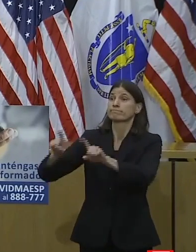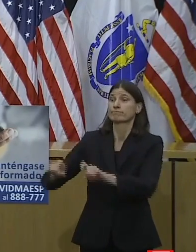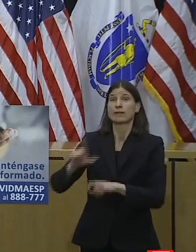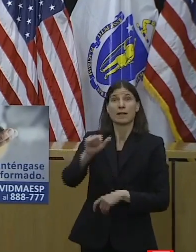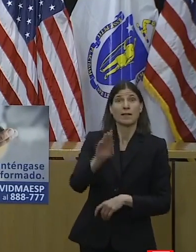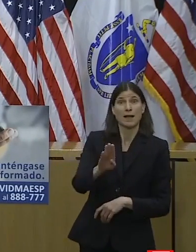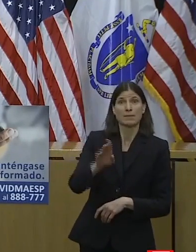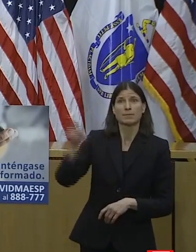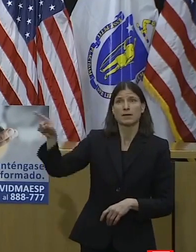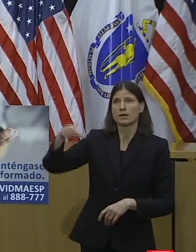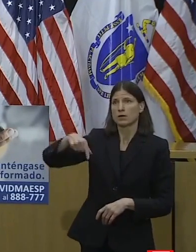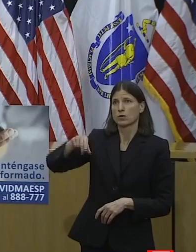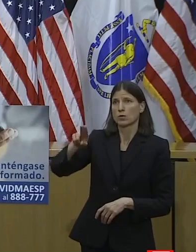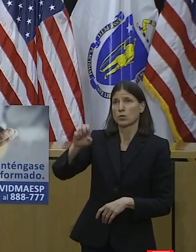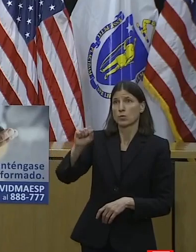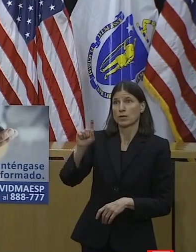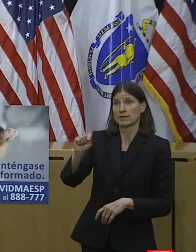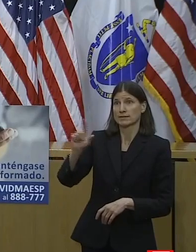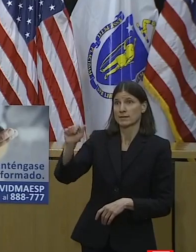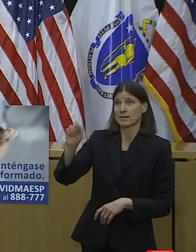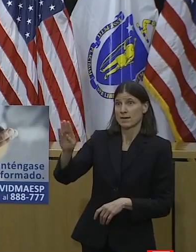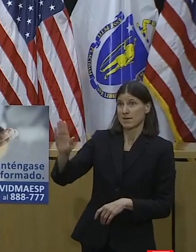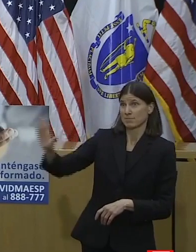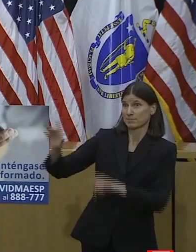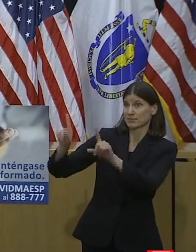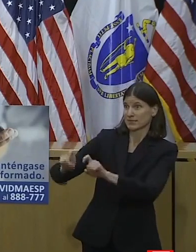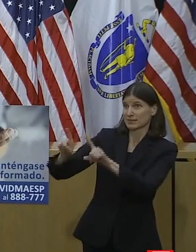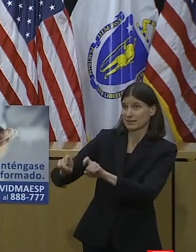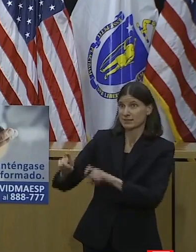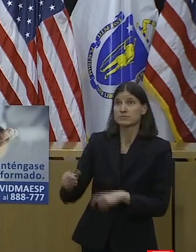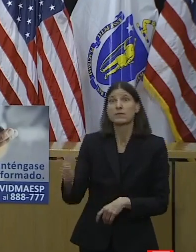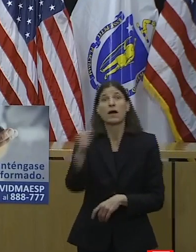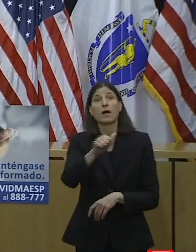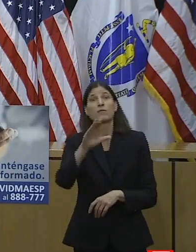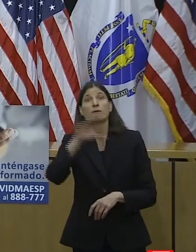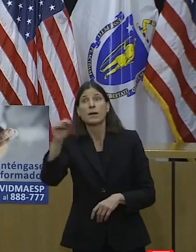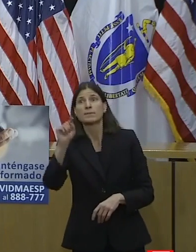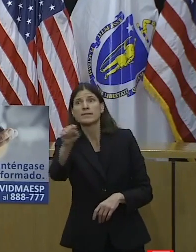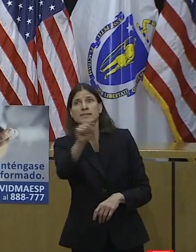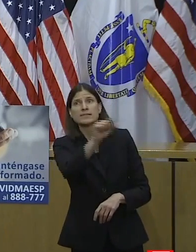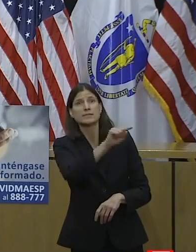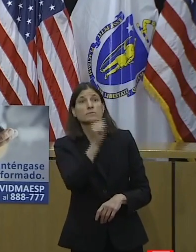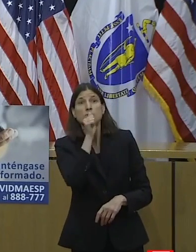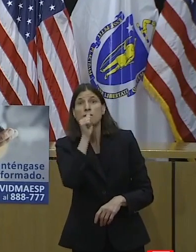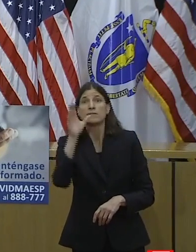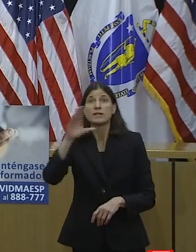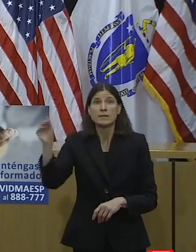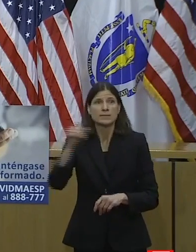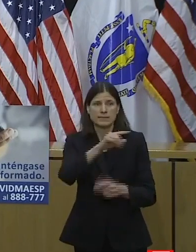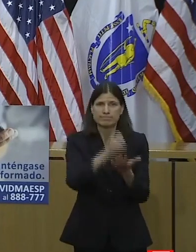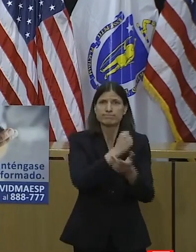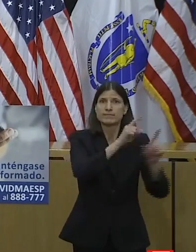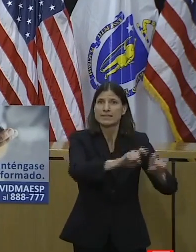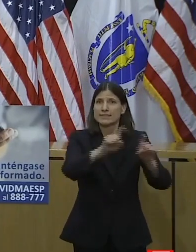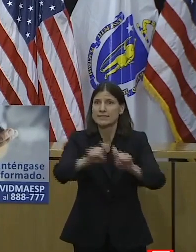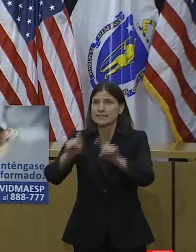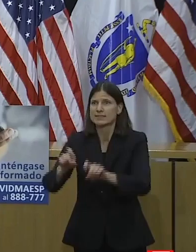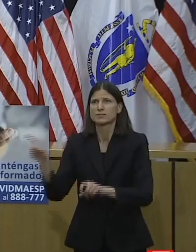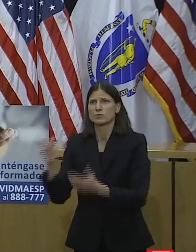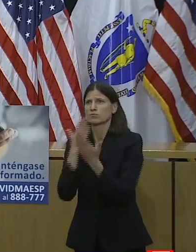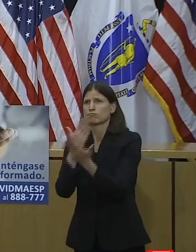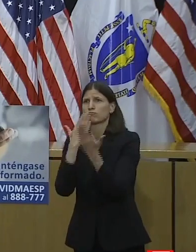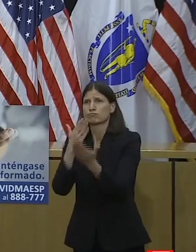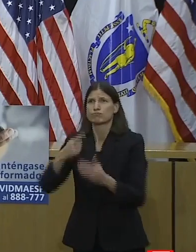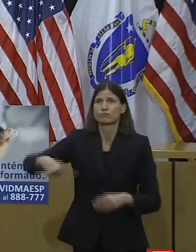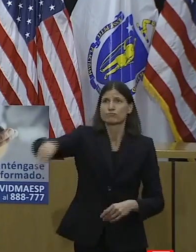sector hospitals. Their contributions and the partnerships are another example of how Massachusetts' existing